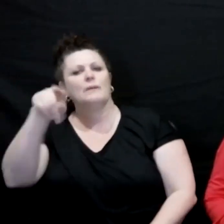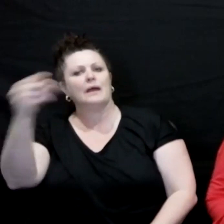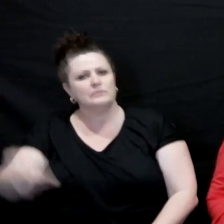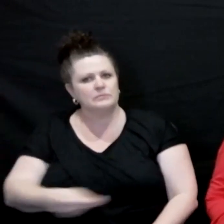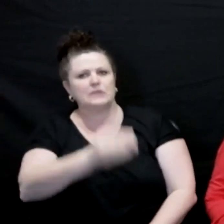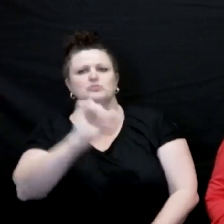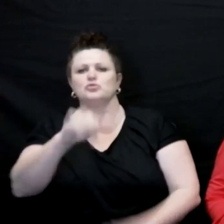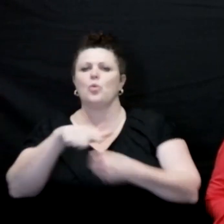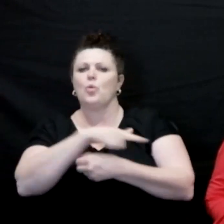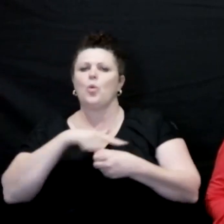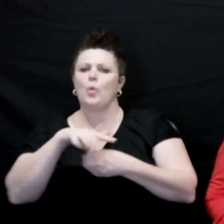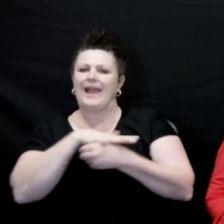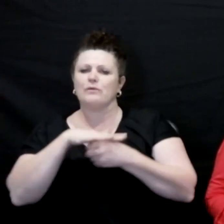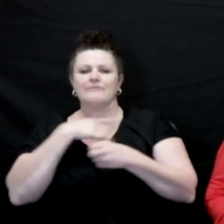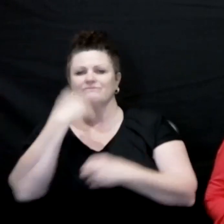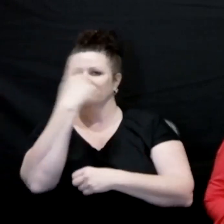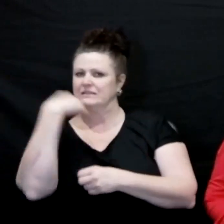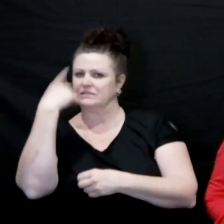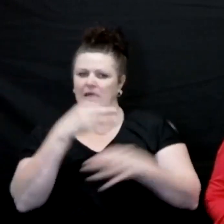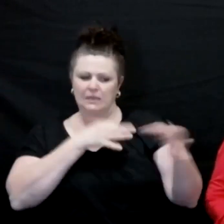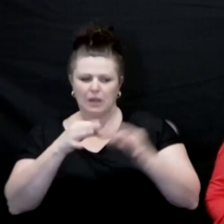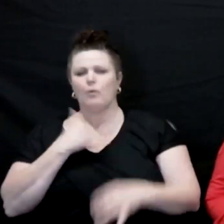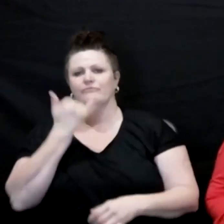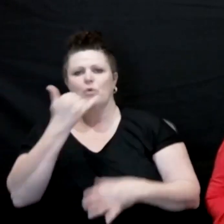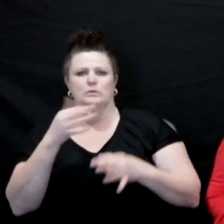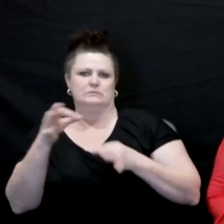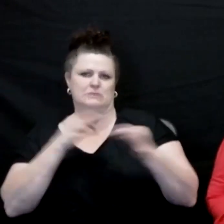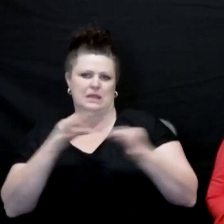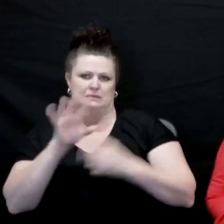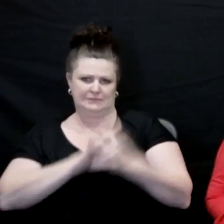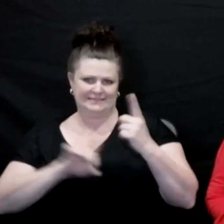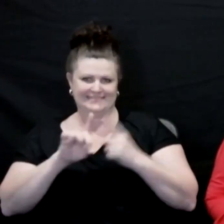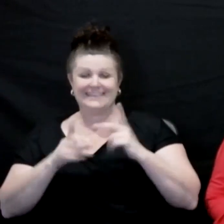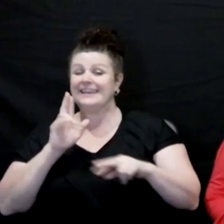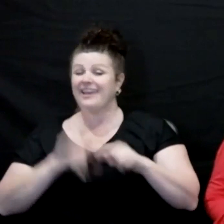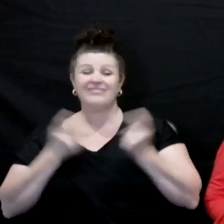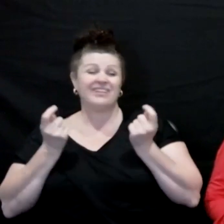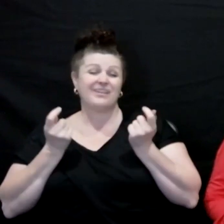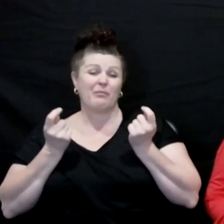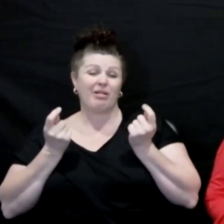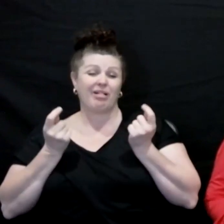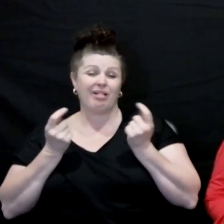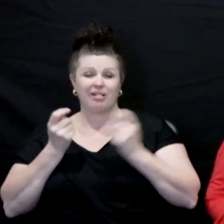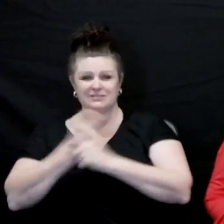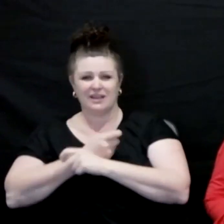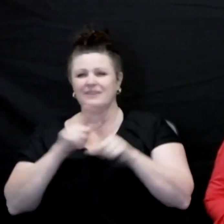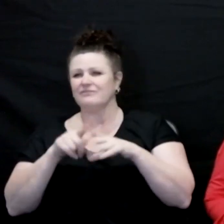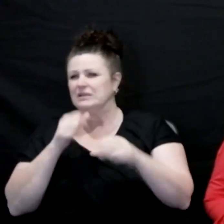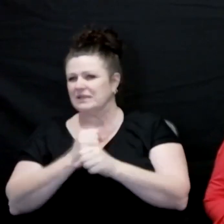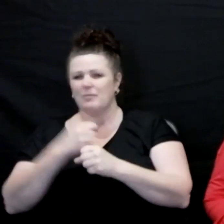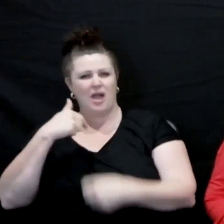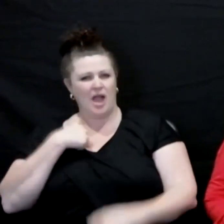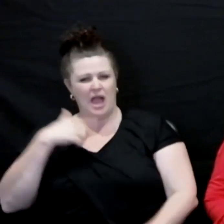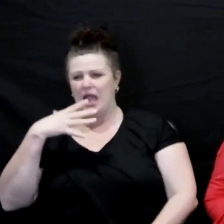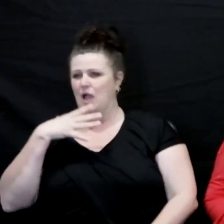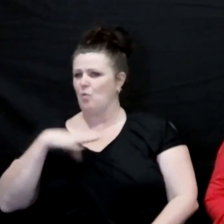you to have a face-to-face or phone plan meeting. If it's a really simple change, such as you just wanting